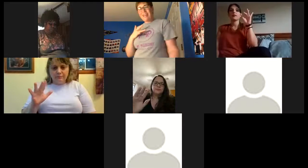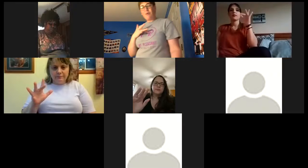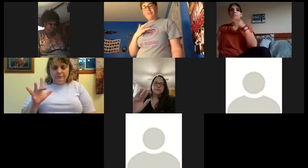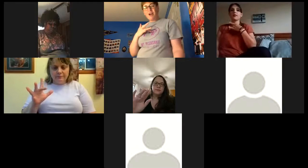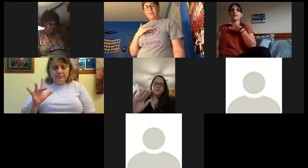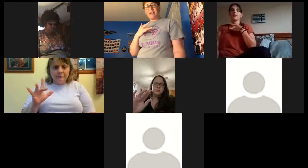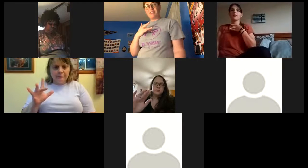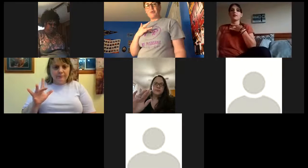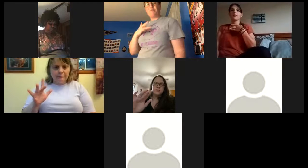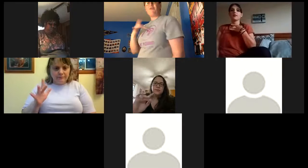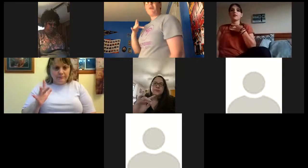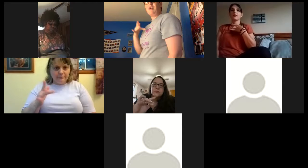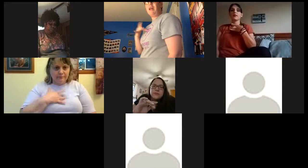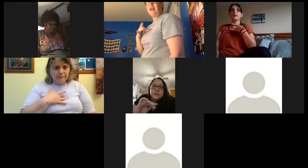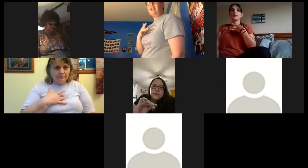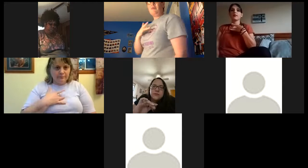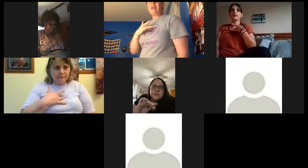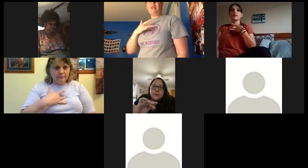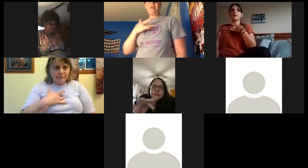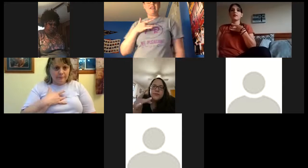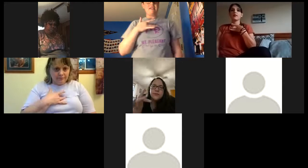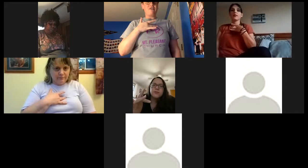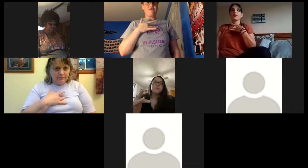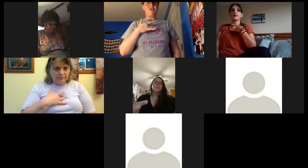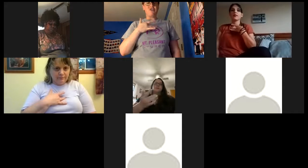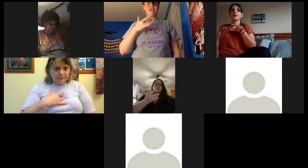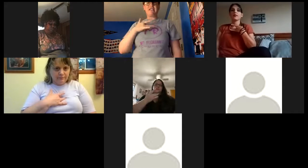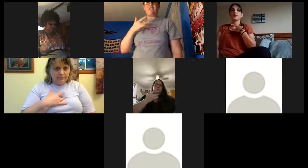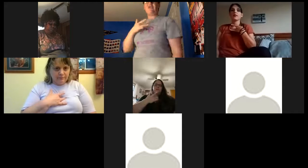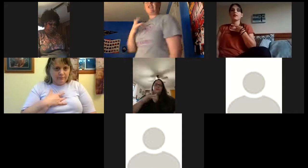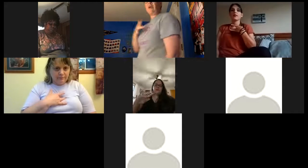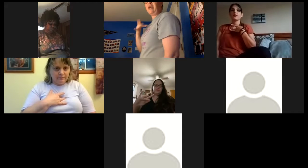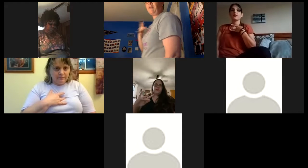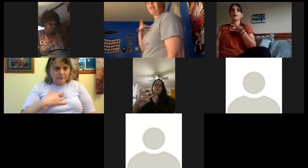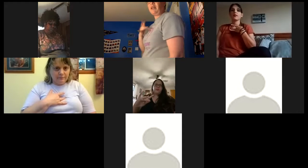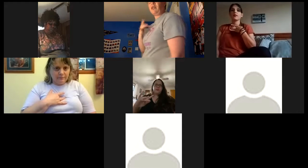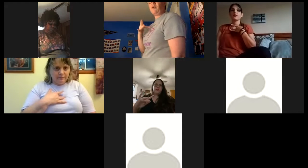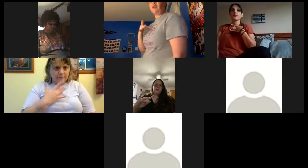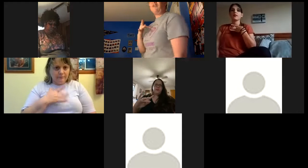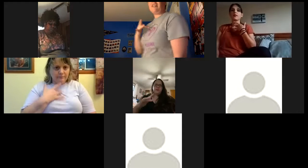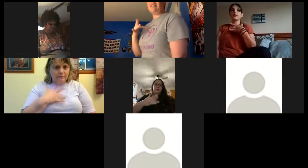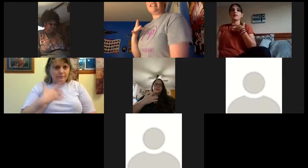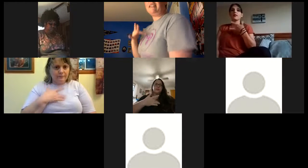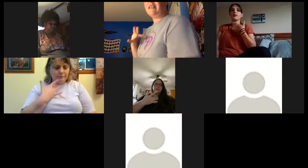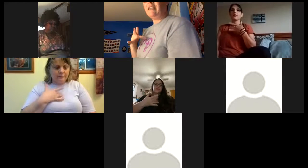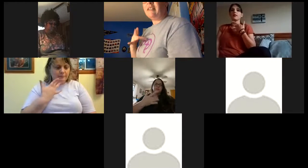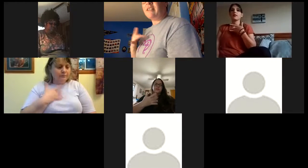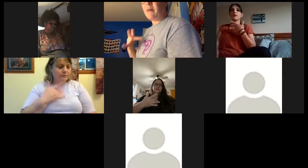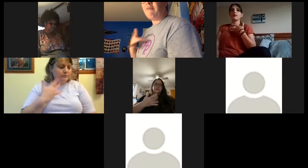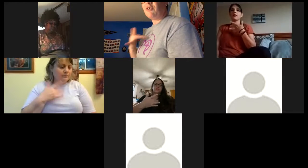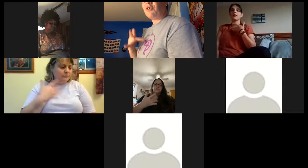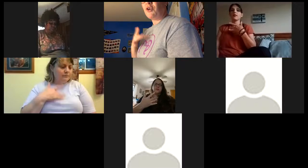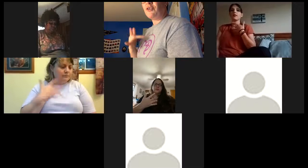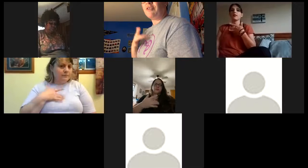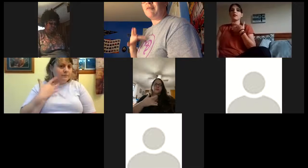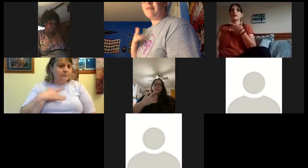feel like we've talked about this one before, and you put it here in the center of your chest, and you're just going up like you are feeling the top